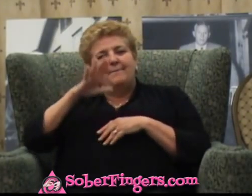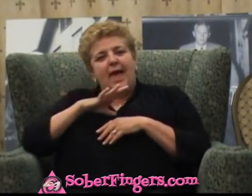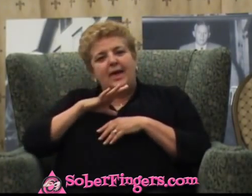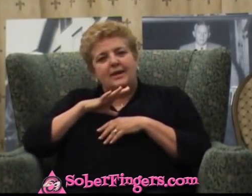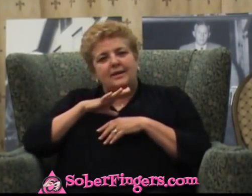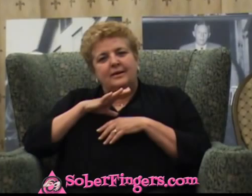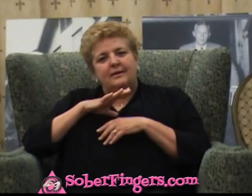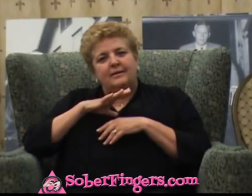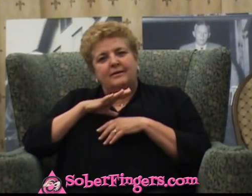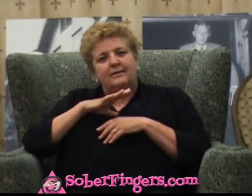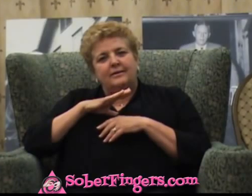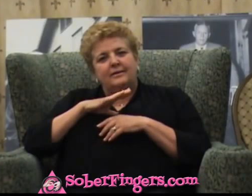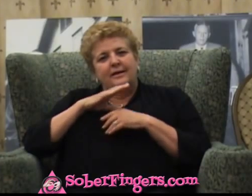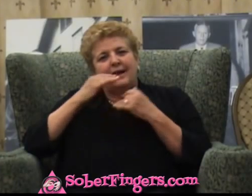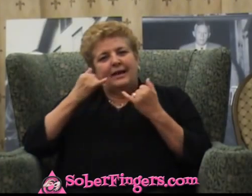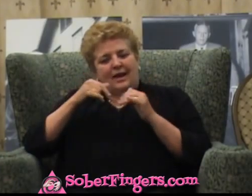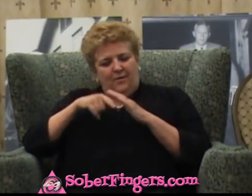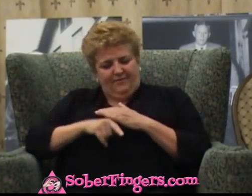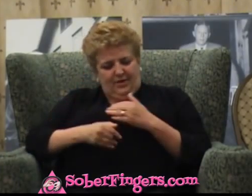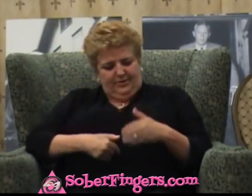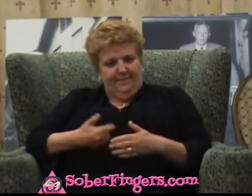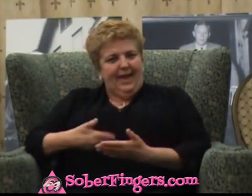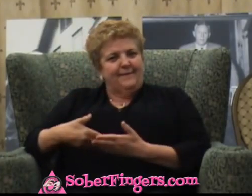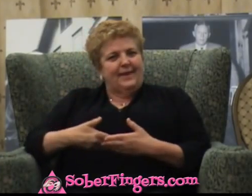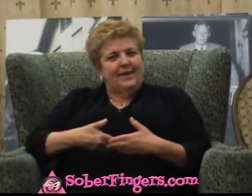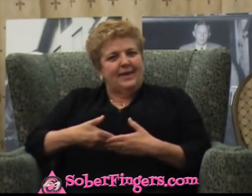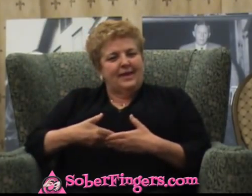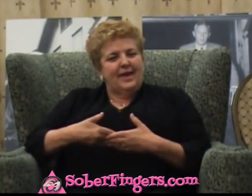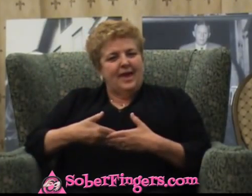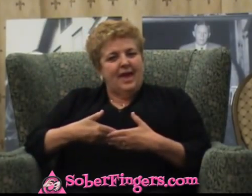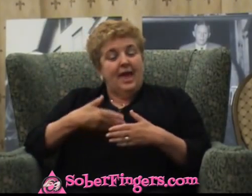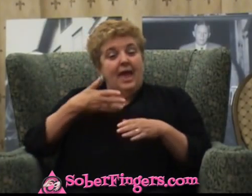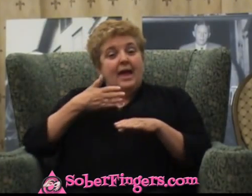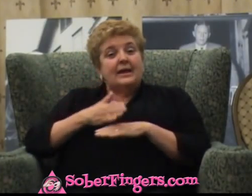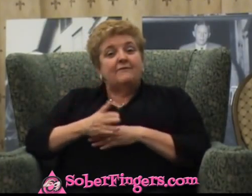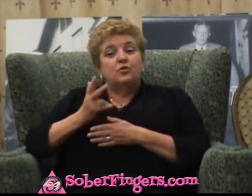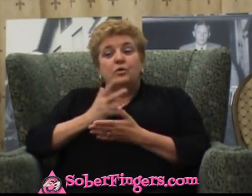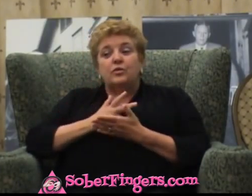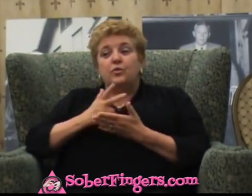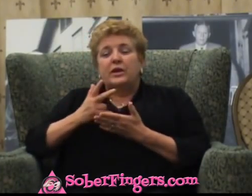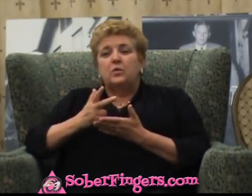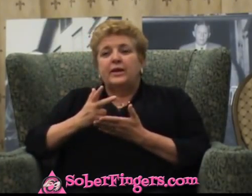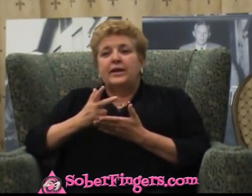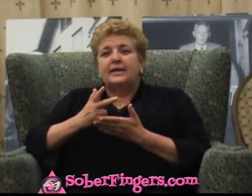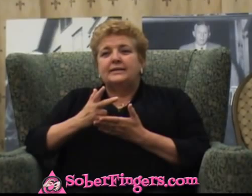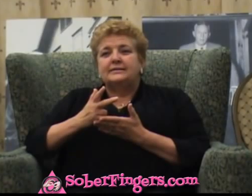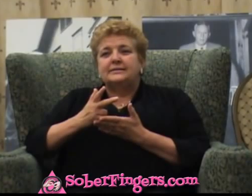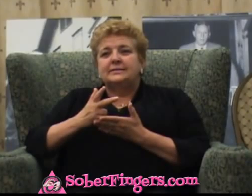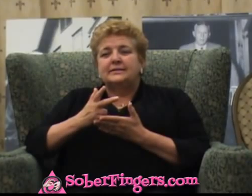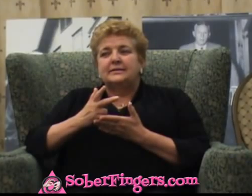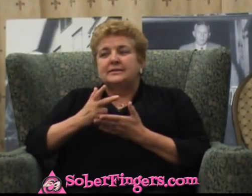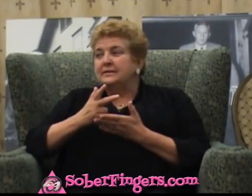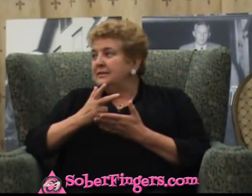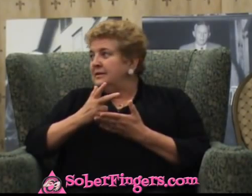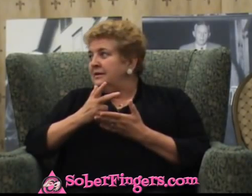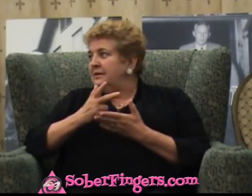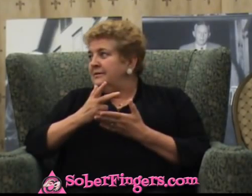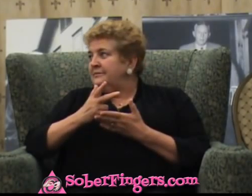fetus. And at the end of a 3-week period where my mother and my uncle pretty much were on me the whole time, I was found